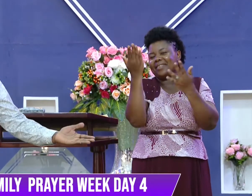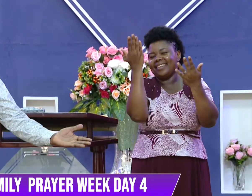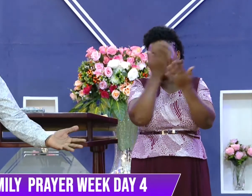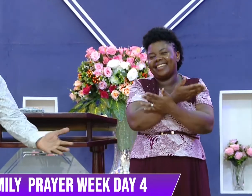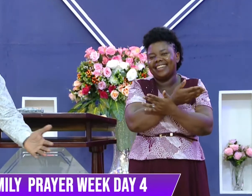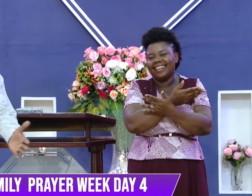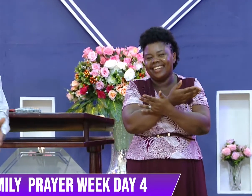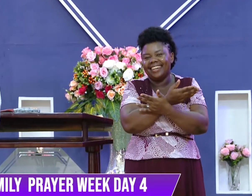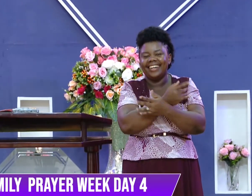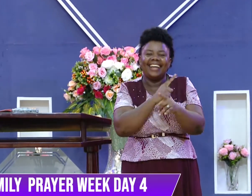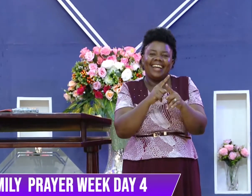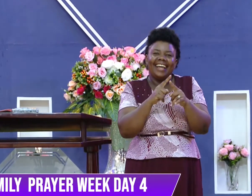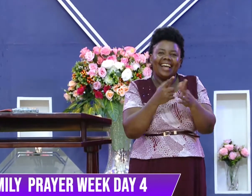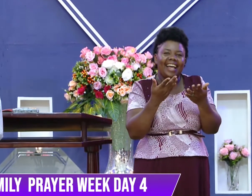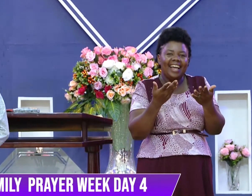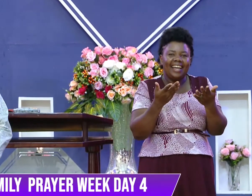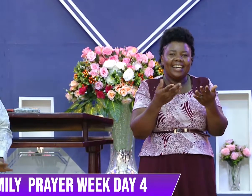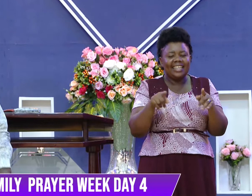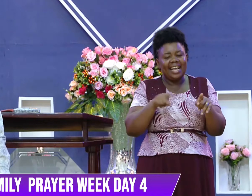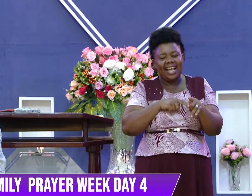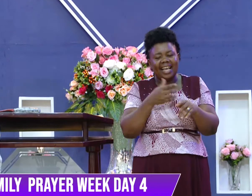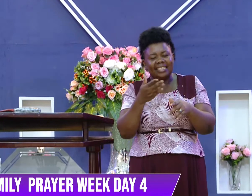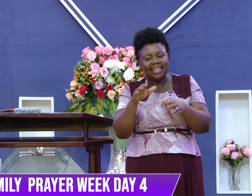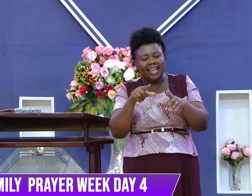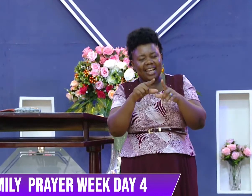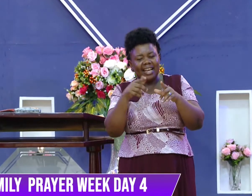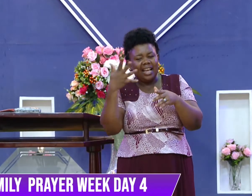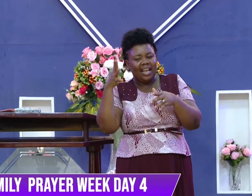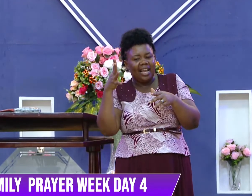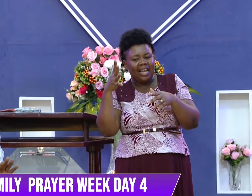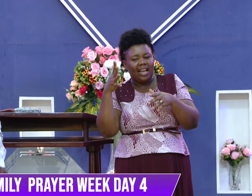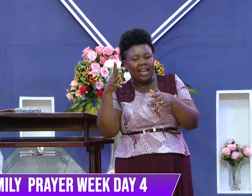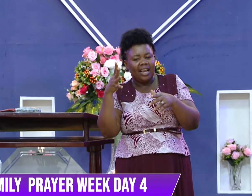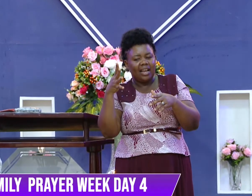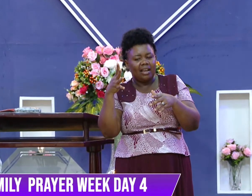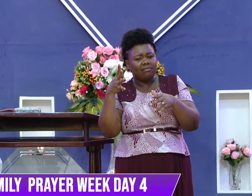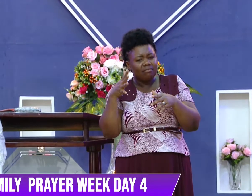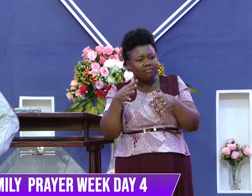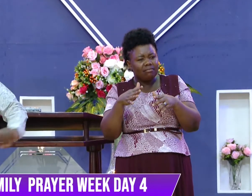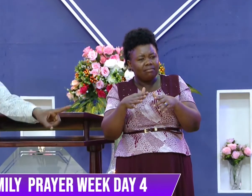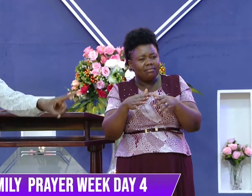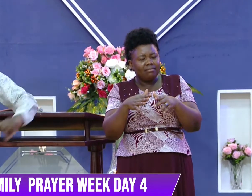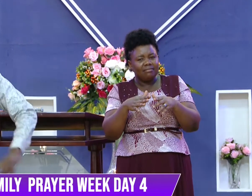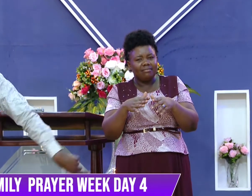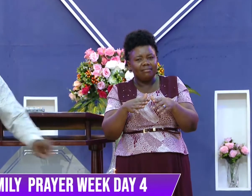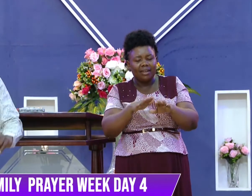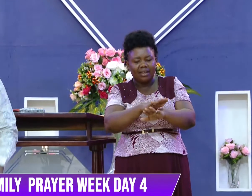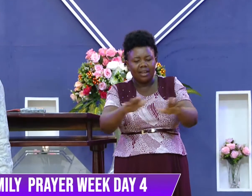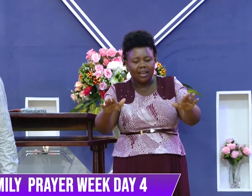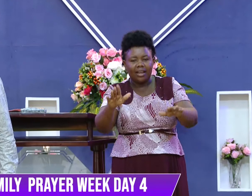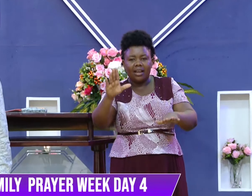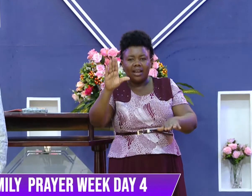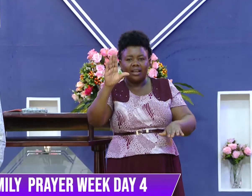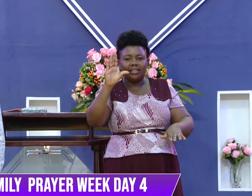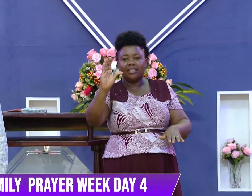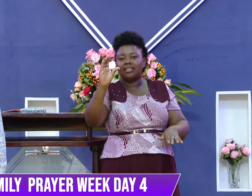started taking it. I had my water carpet. Brown. It was brown. It was